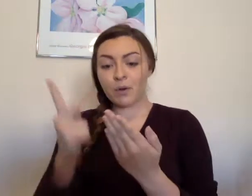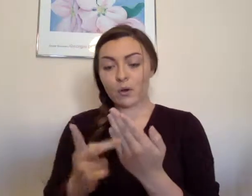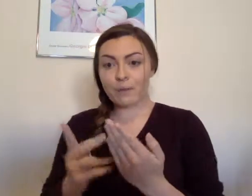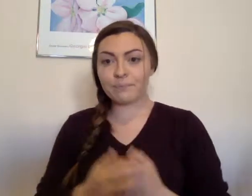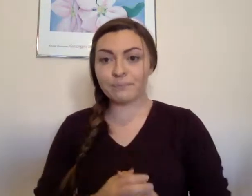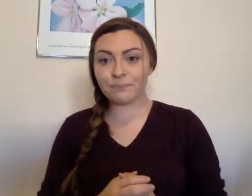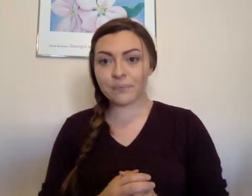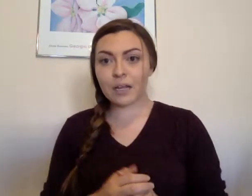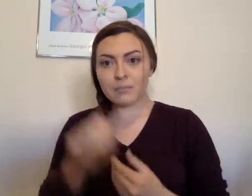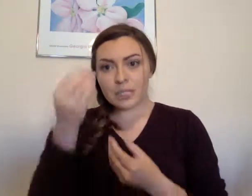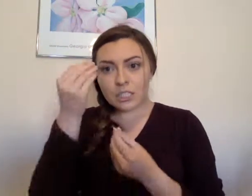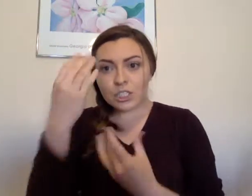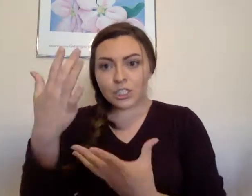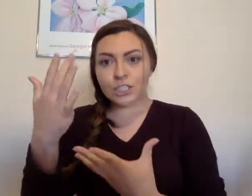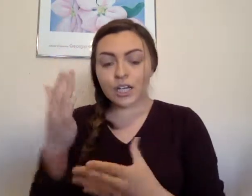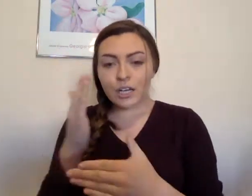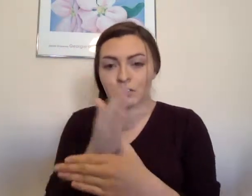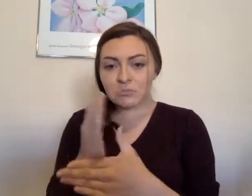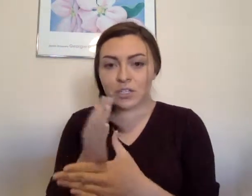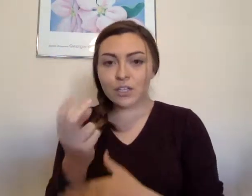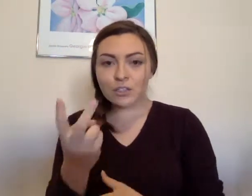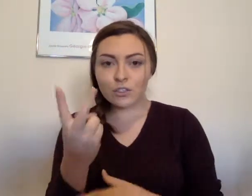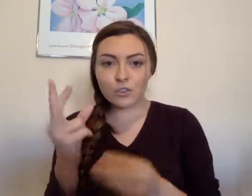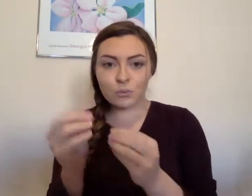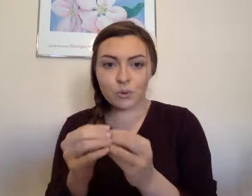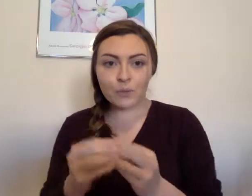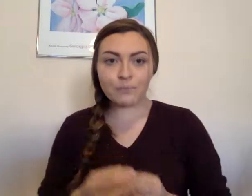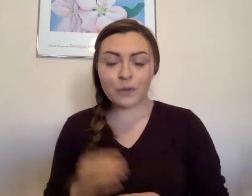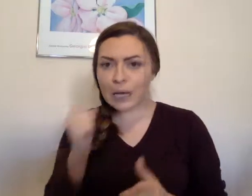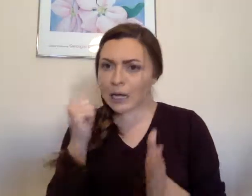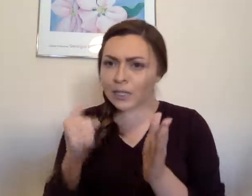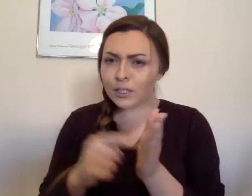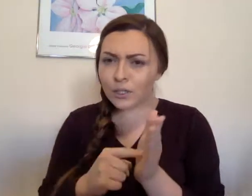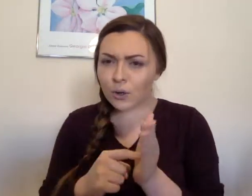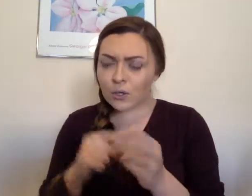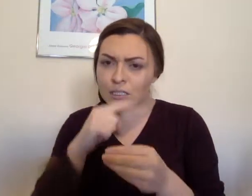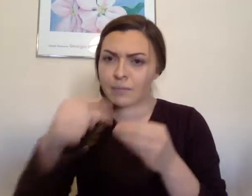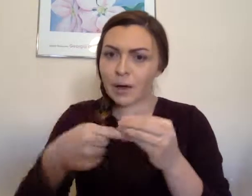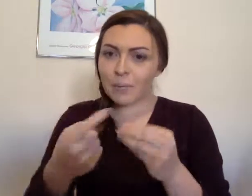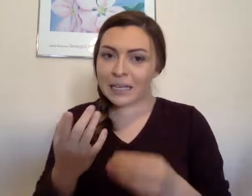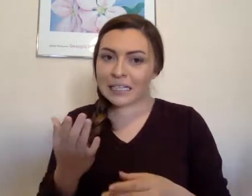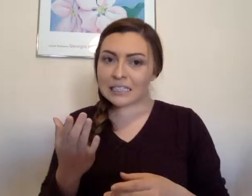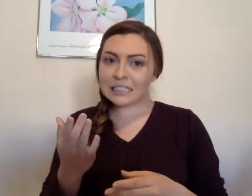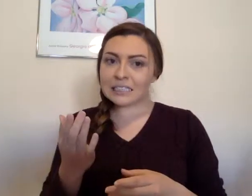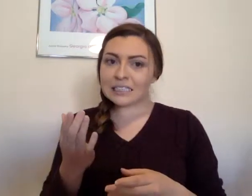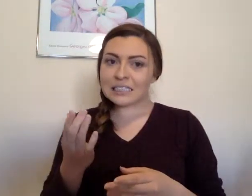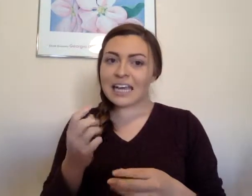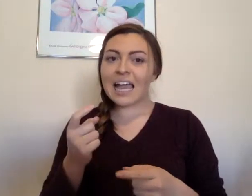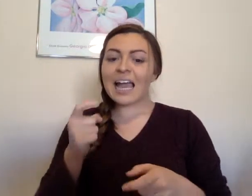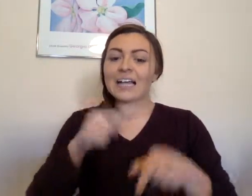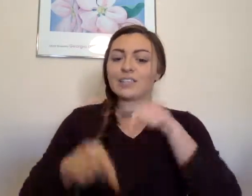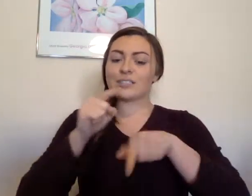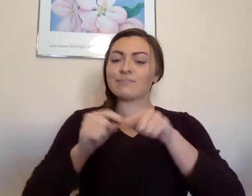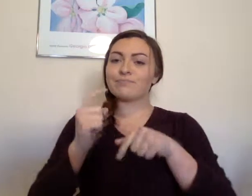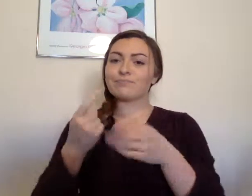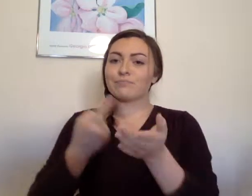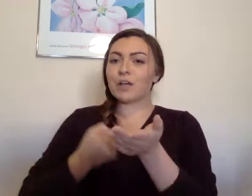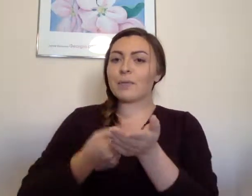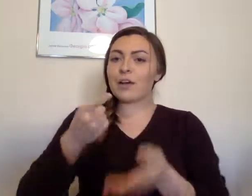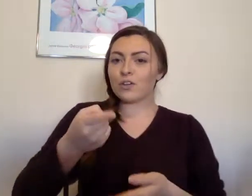you? Okay, what I noticed about me. Well, actually, let's talk about you for a minute. When it comes to body